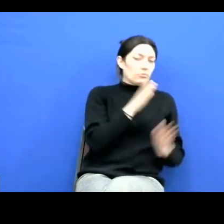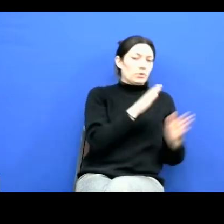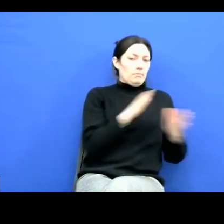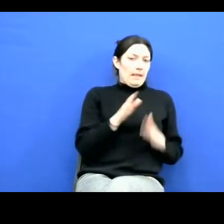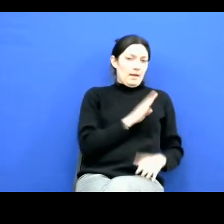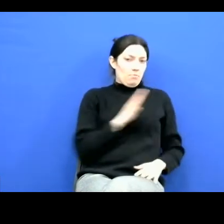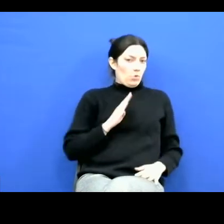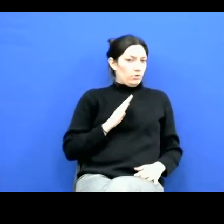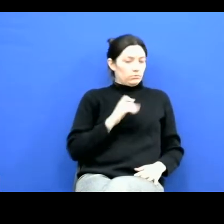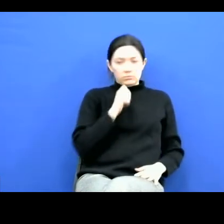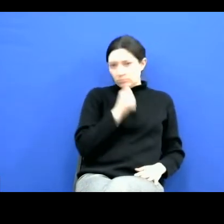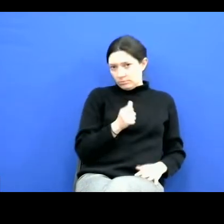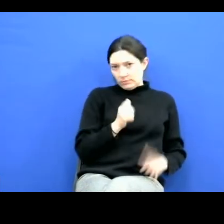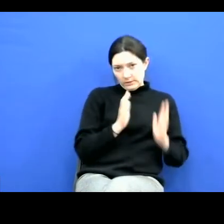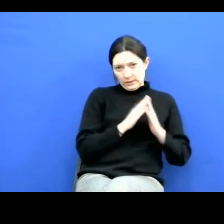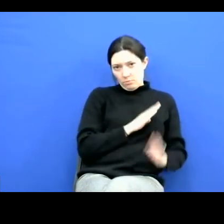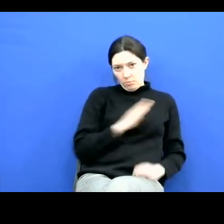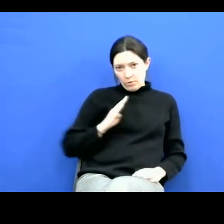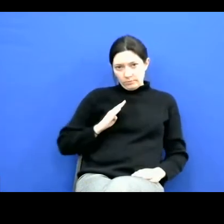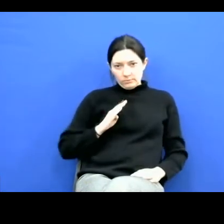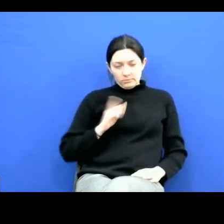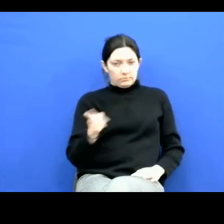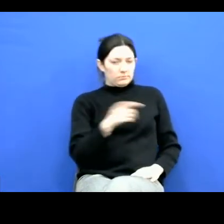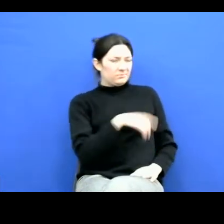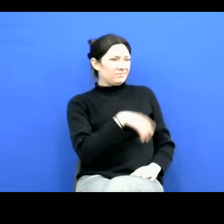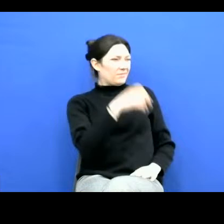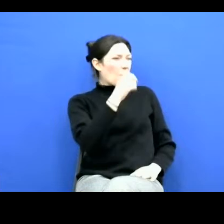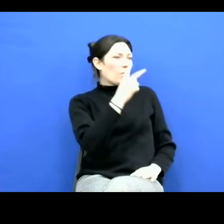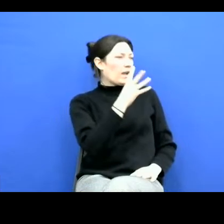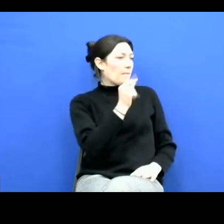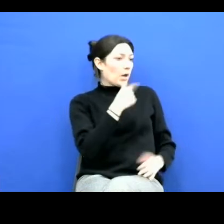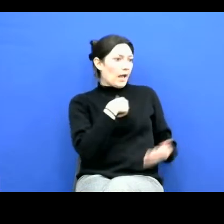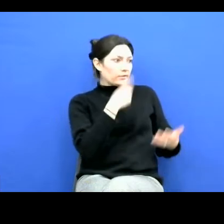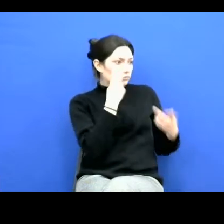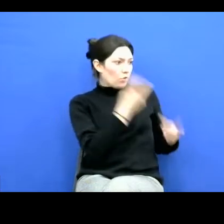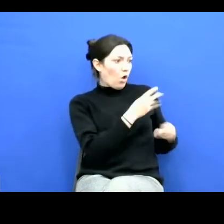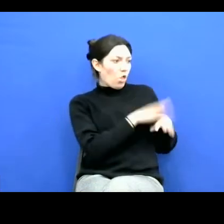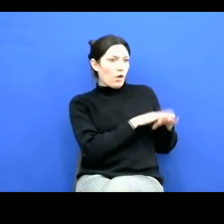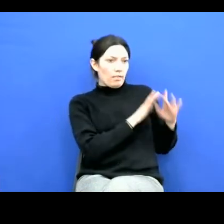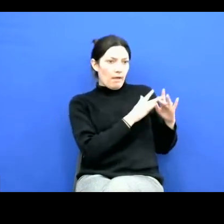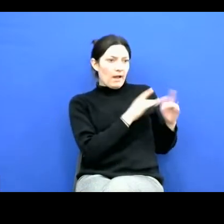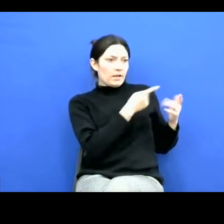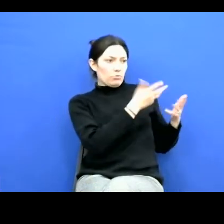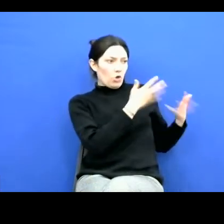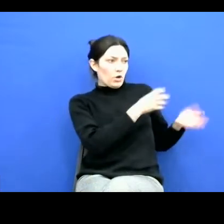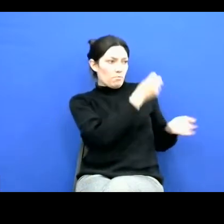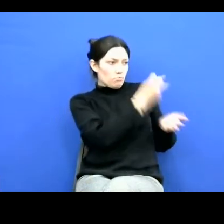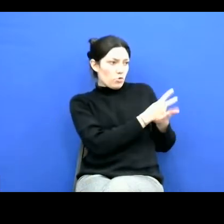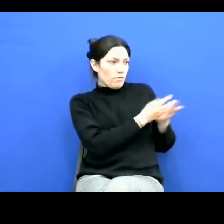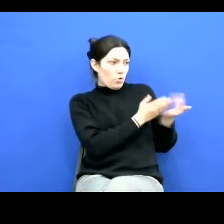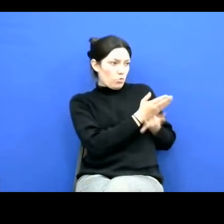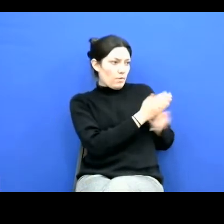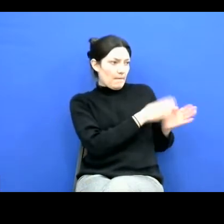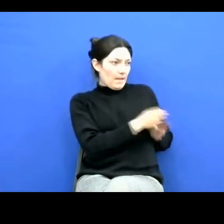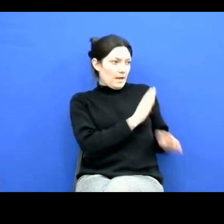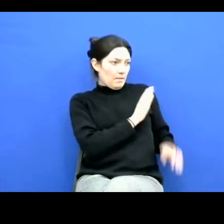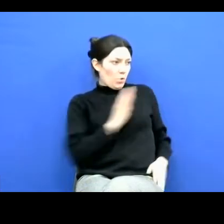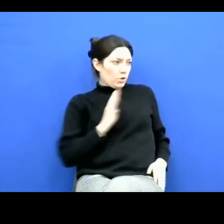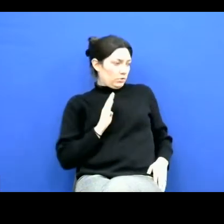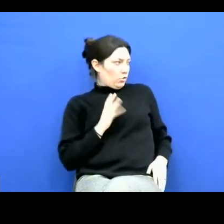not town board. Okay, but I saw looking online that it was approved by the planning board, but